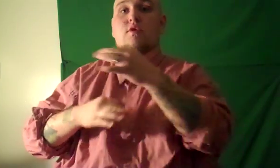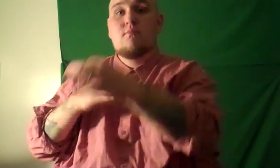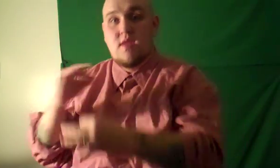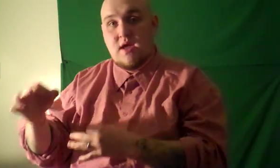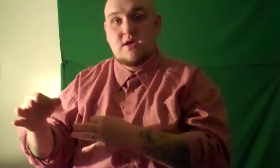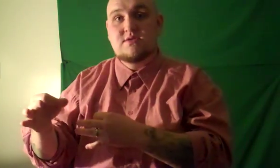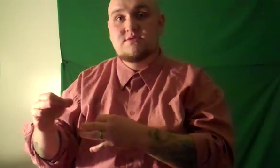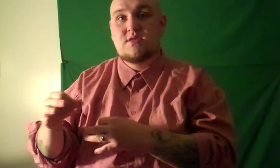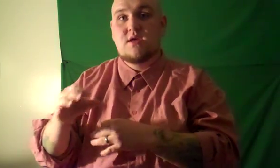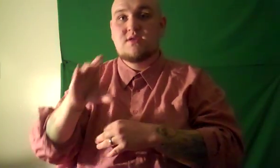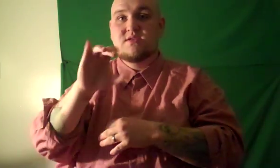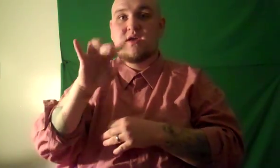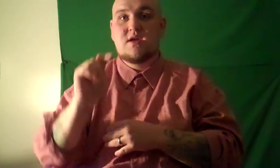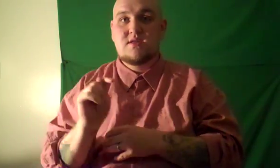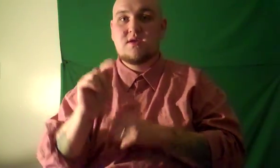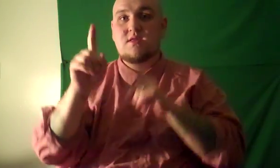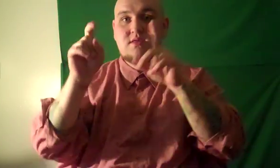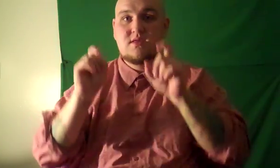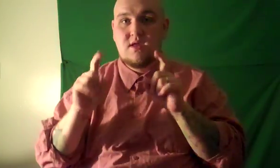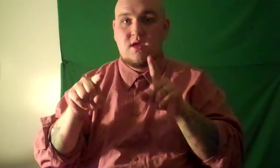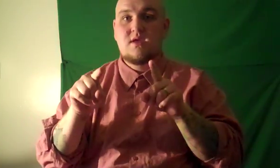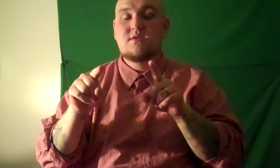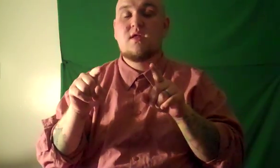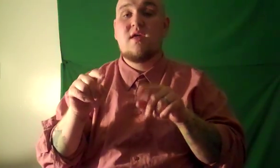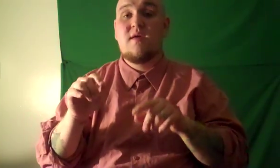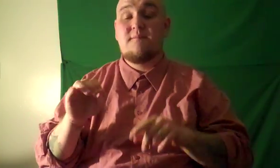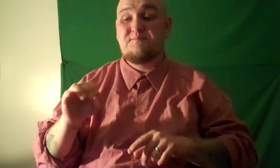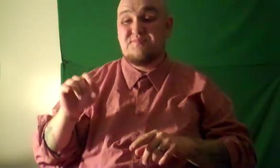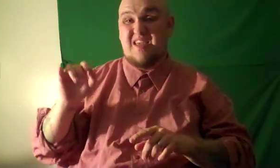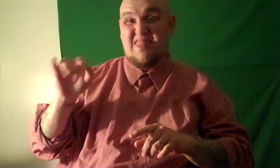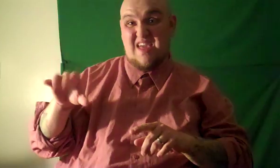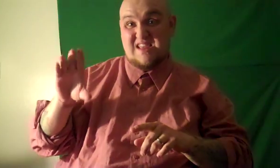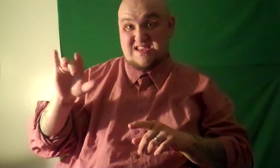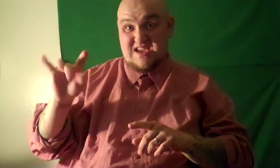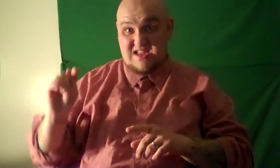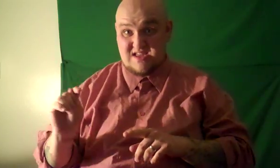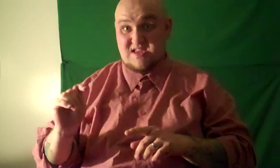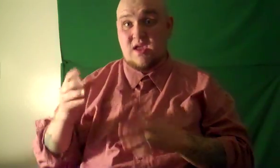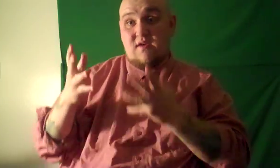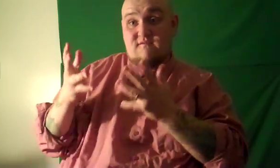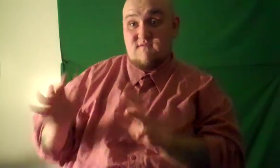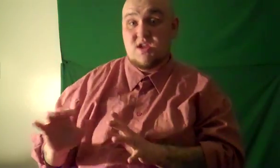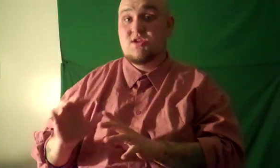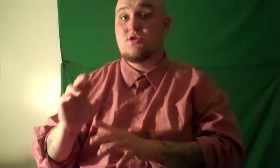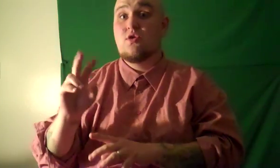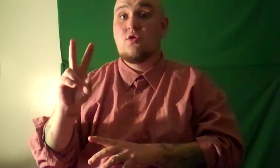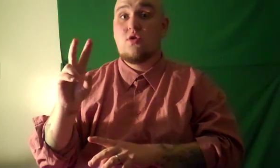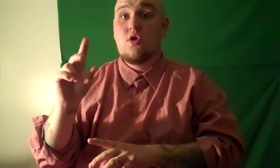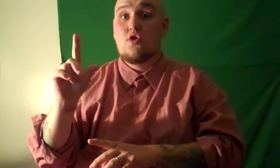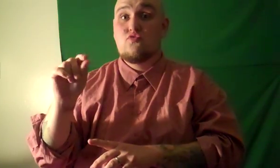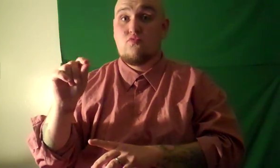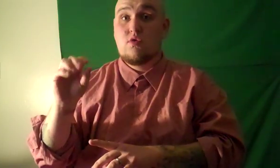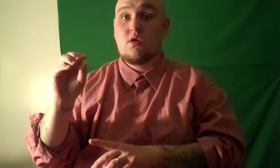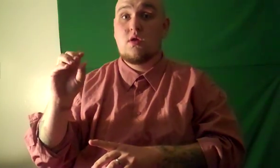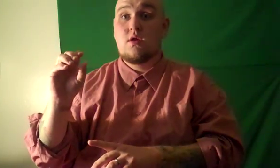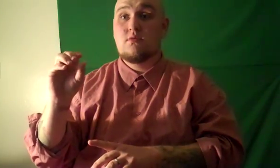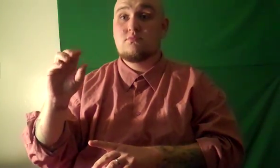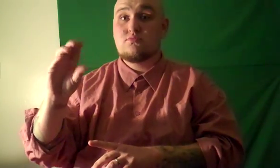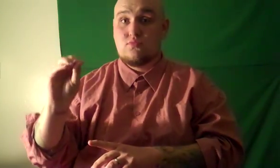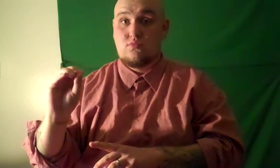end in 2008. So this is the test that if you are a new interpreter, you're likely to